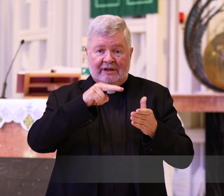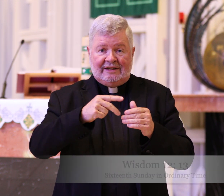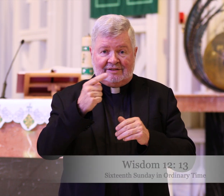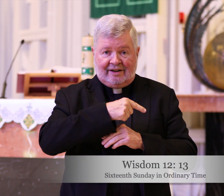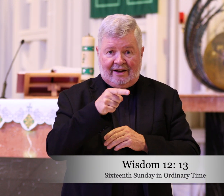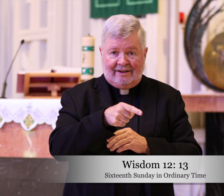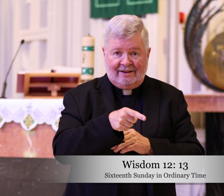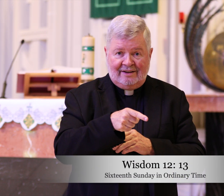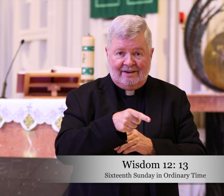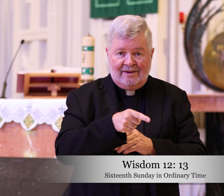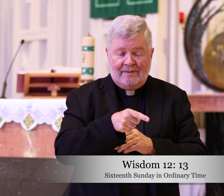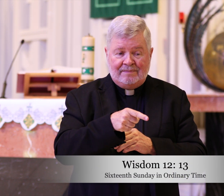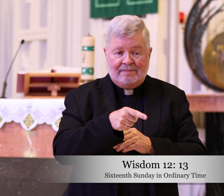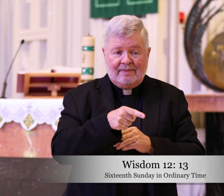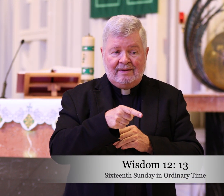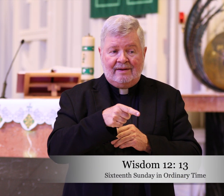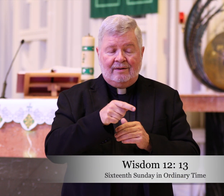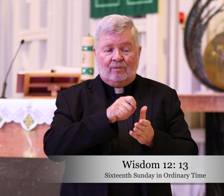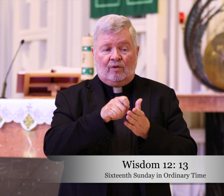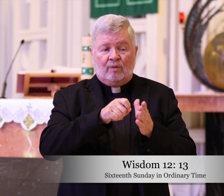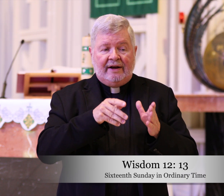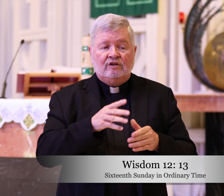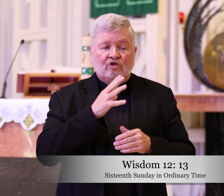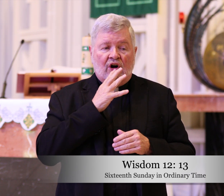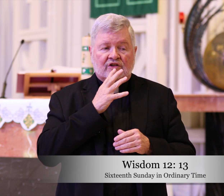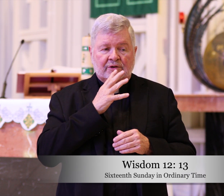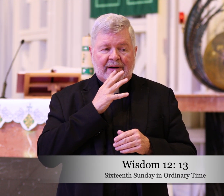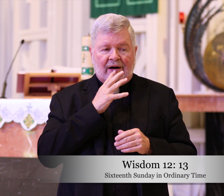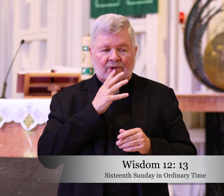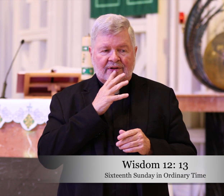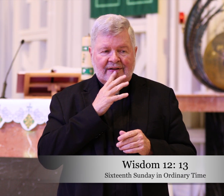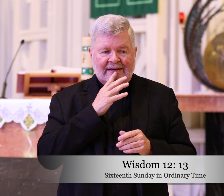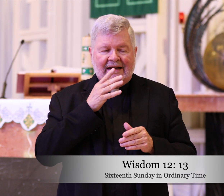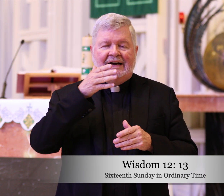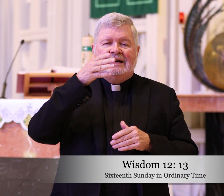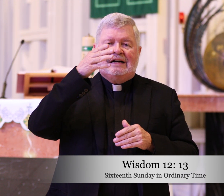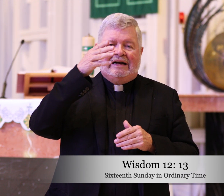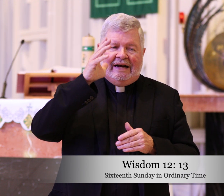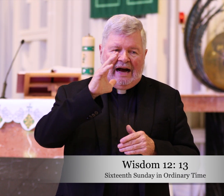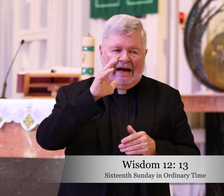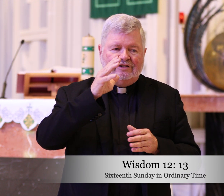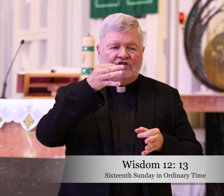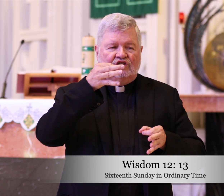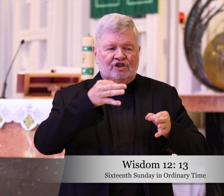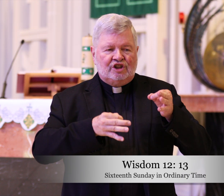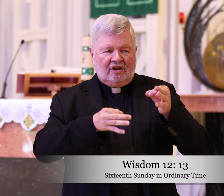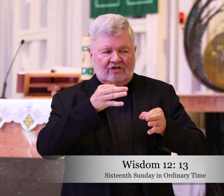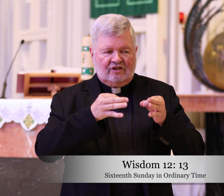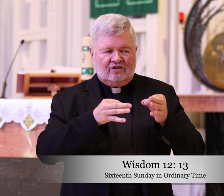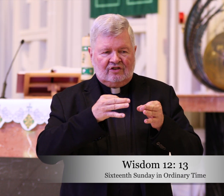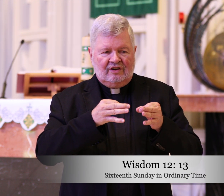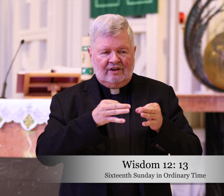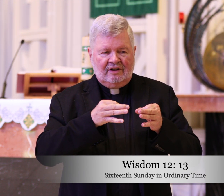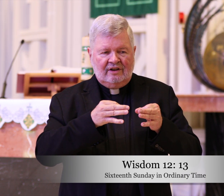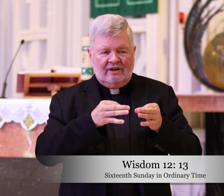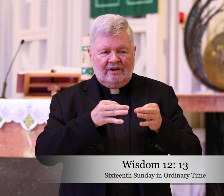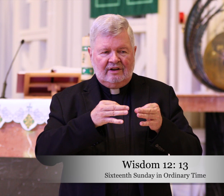reading today, where the writer talks about God's justice